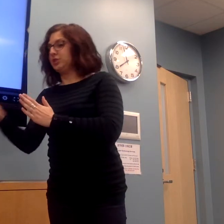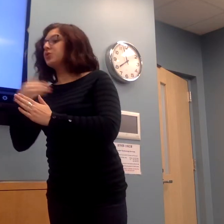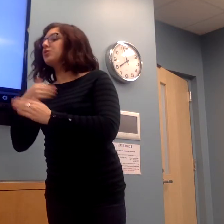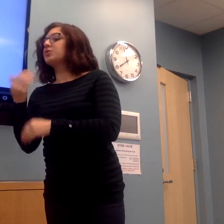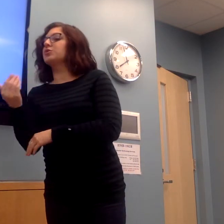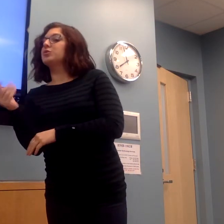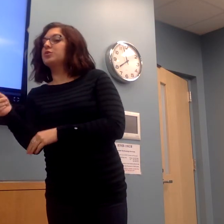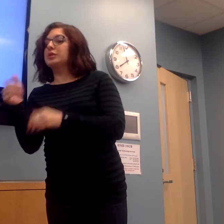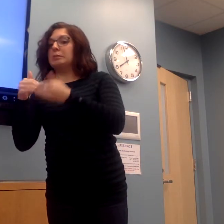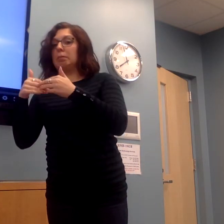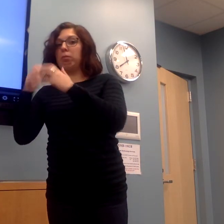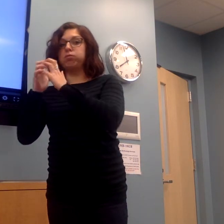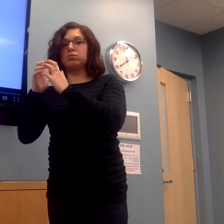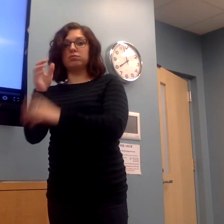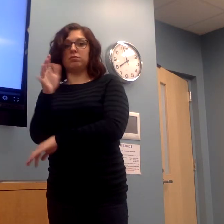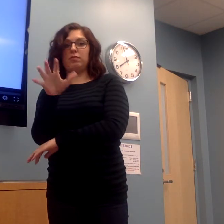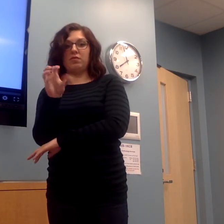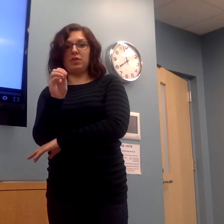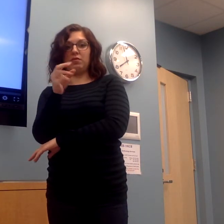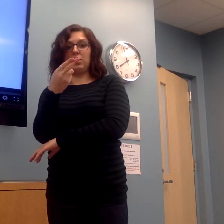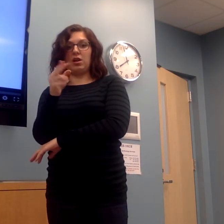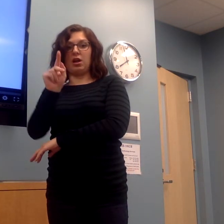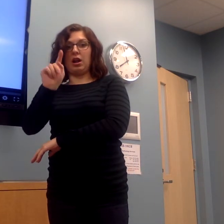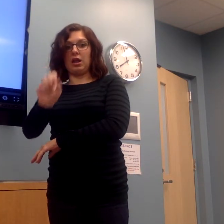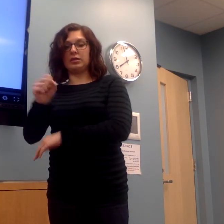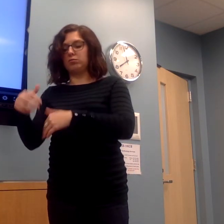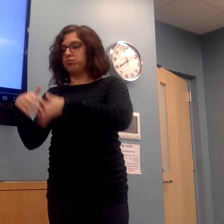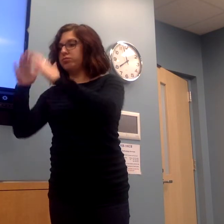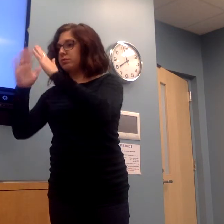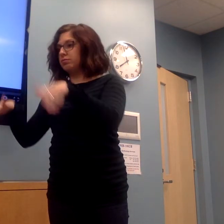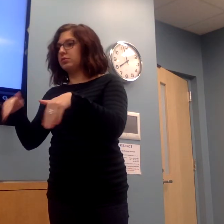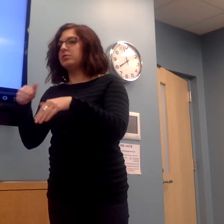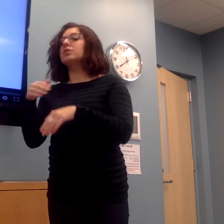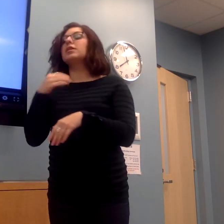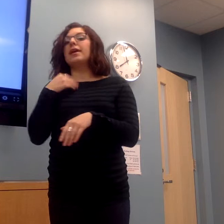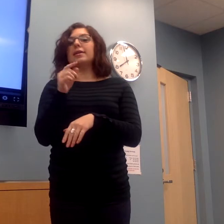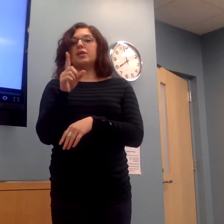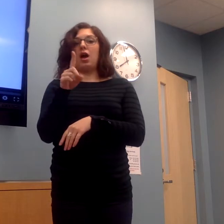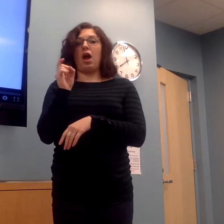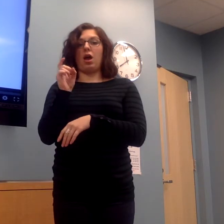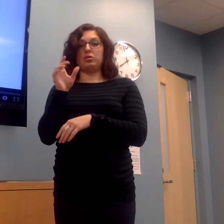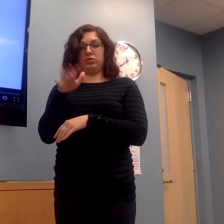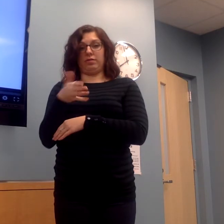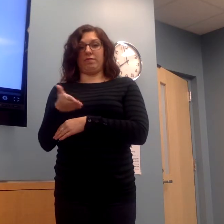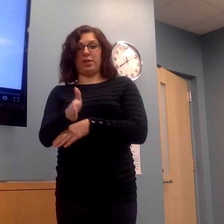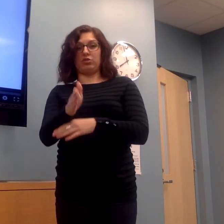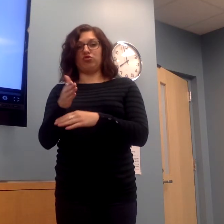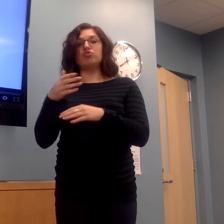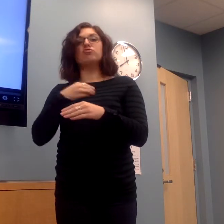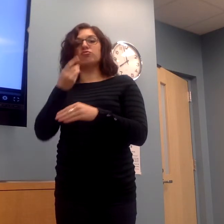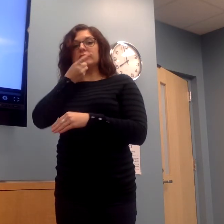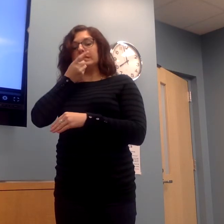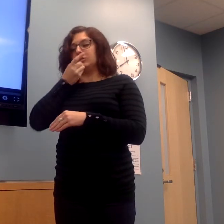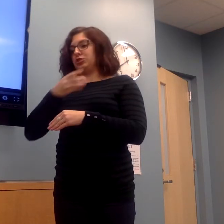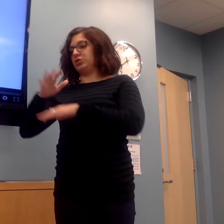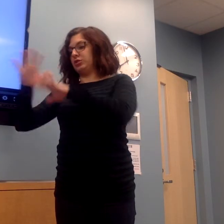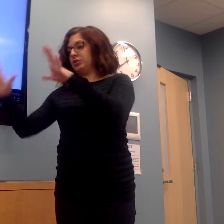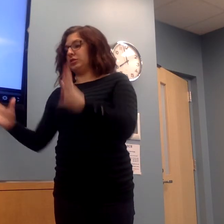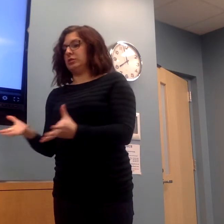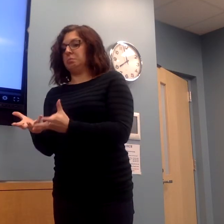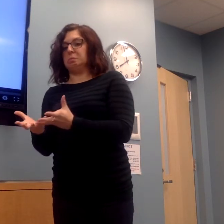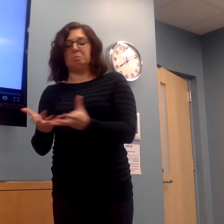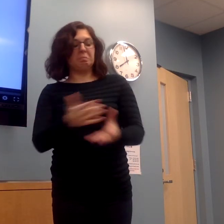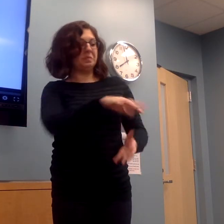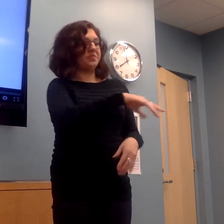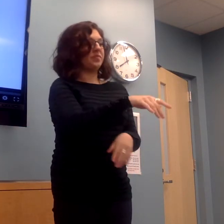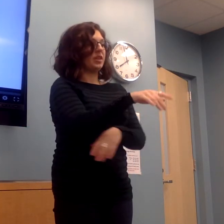50 huts and creates 100 fish dinners. In the meantime, Gilligan will spend 1,800 hours on hut building and